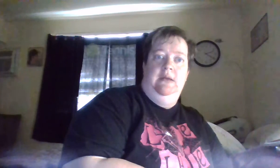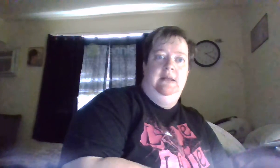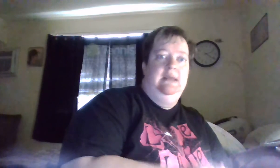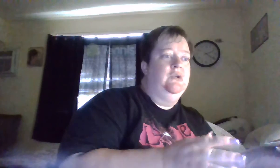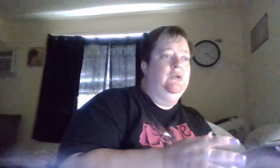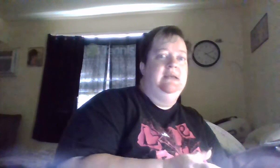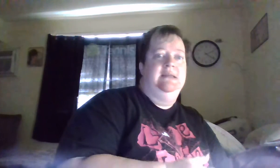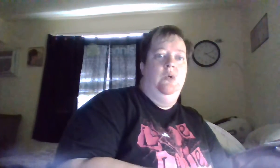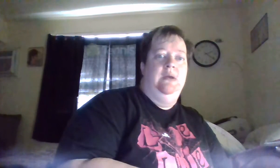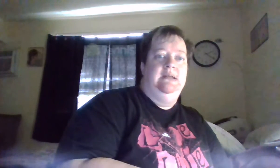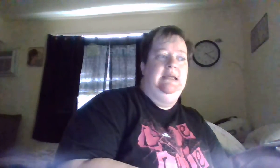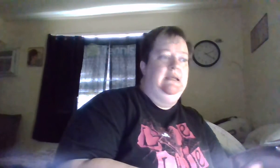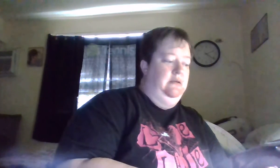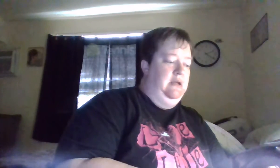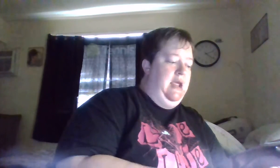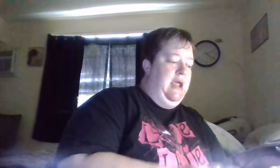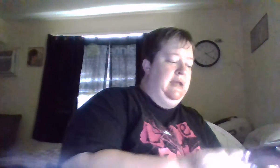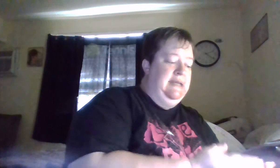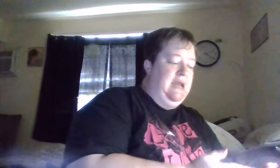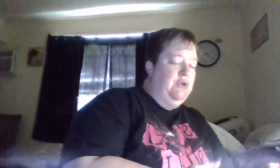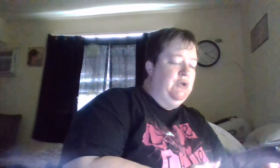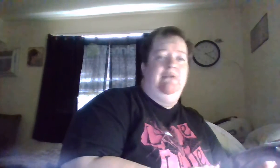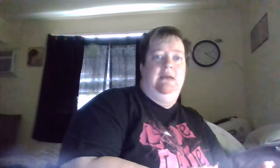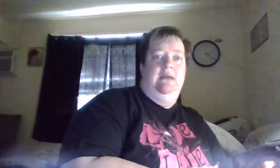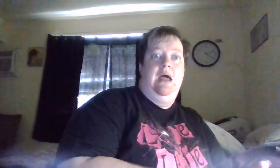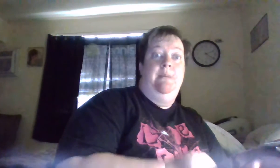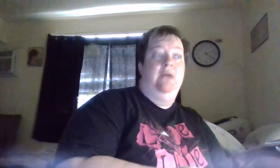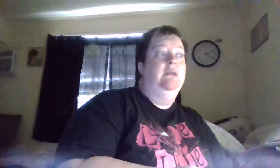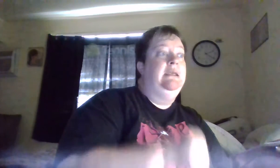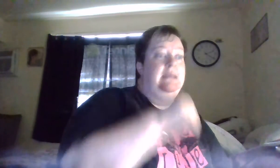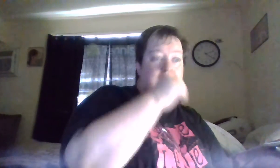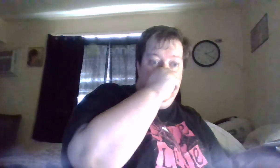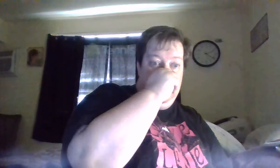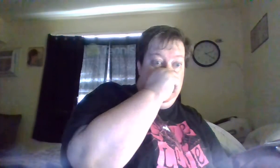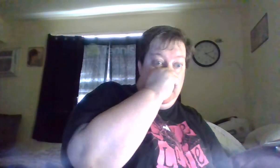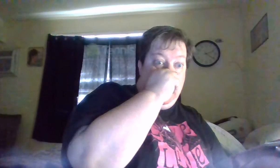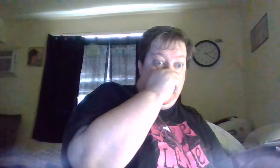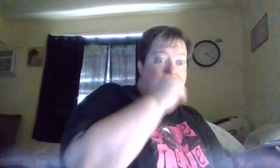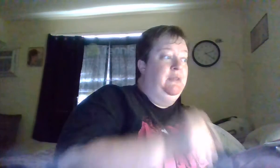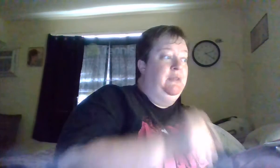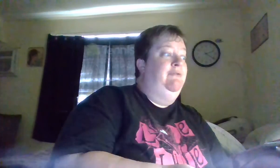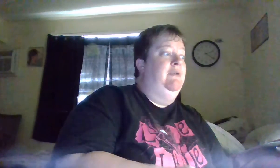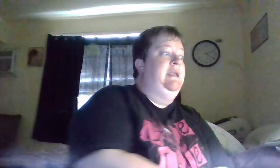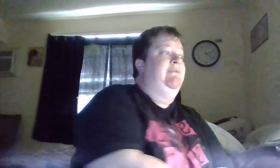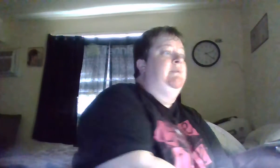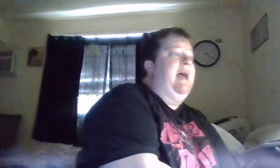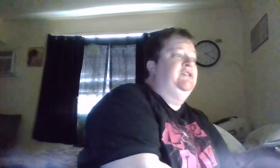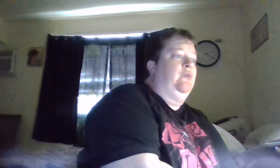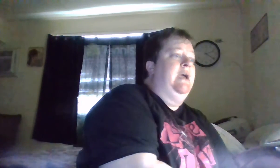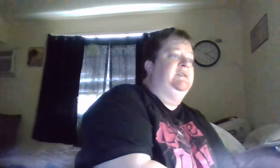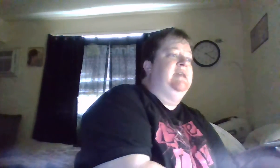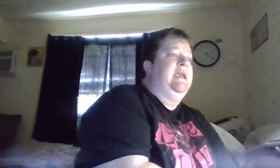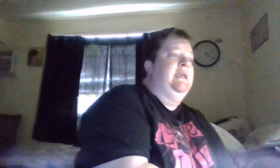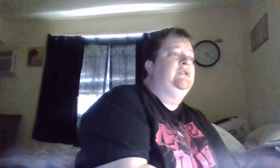And these are the things I'm going to need. And he names all of it. Apparently, I believe, and even Pastor Greg was saying